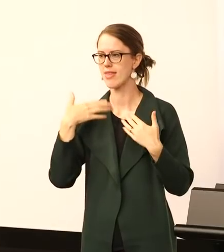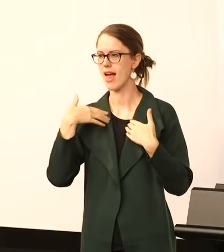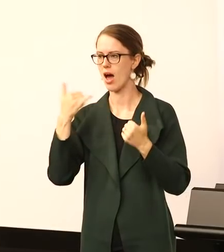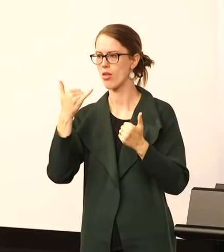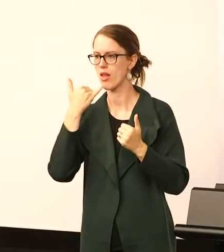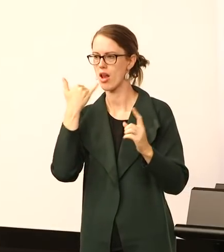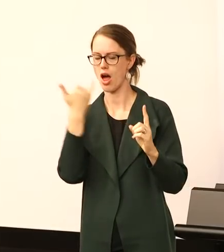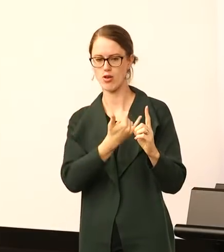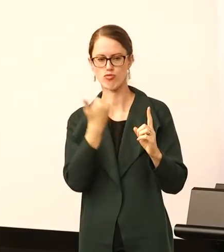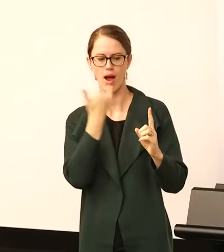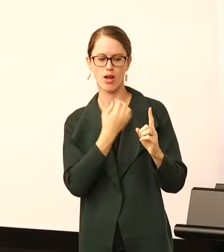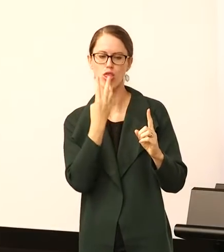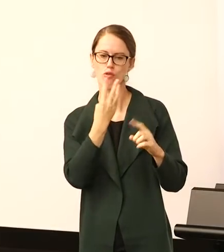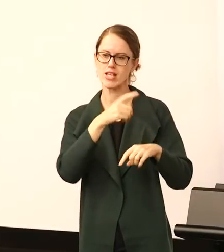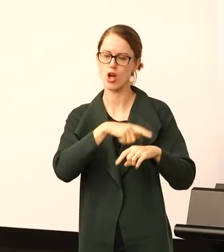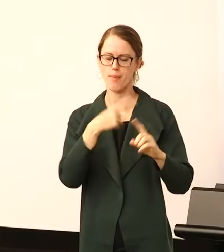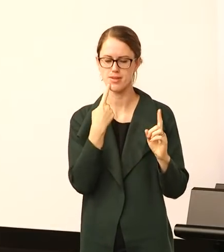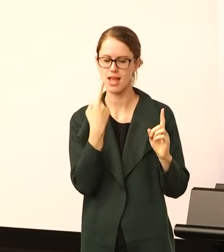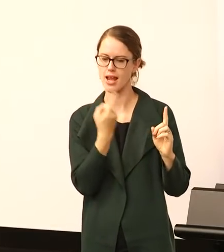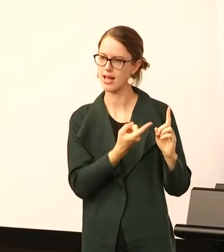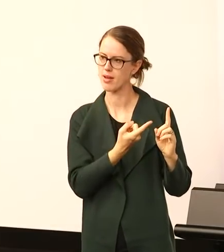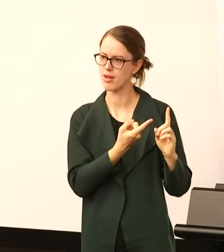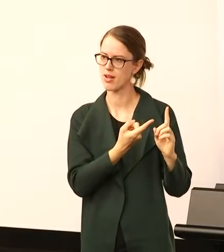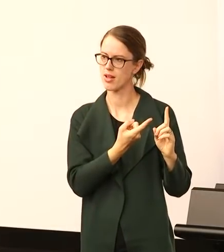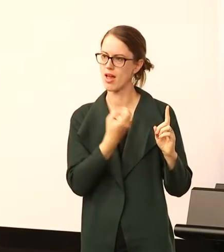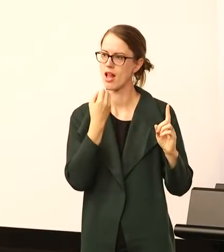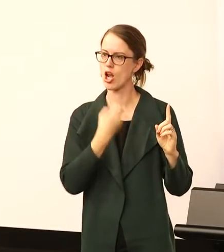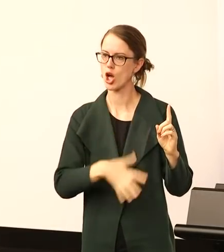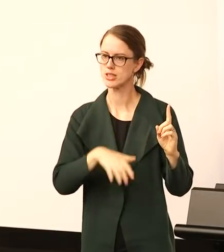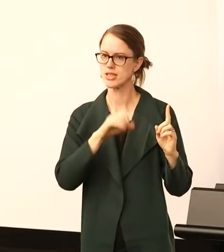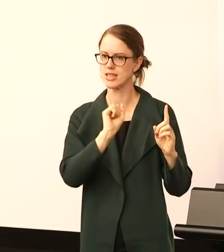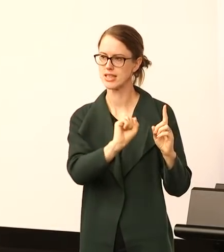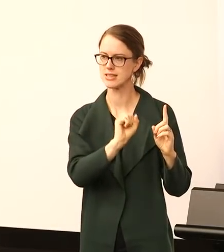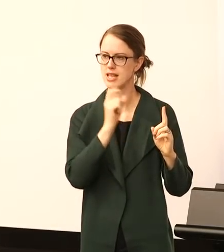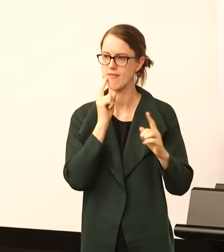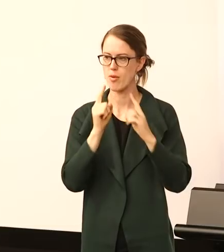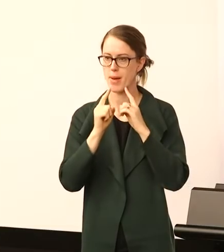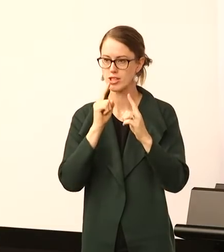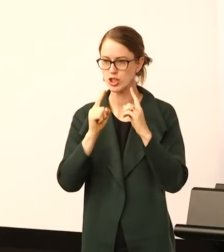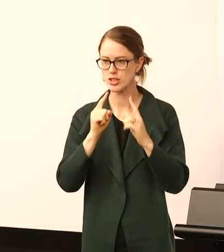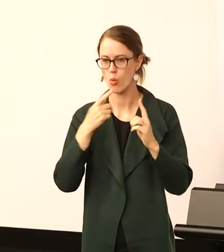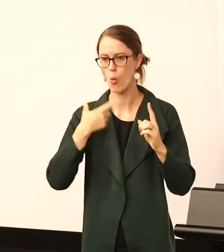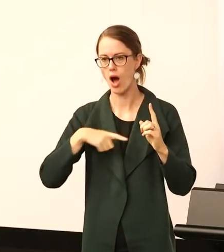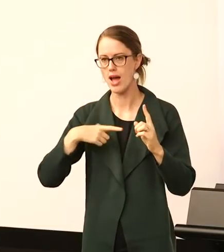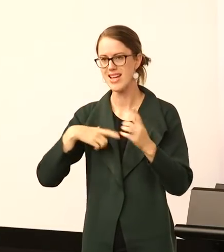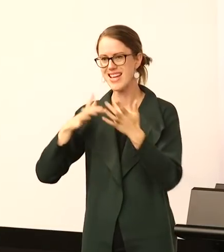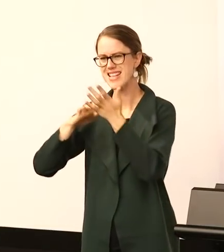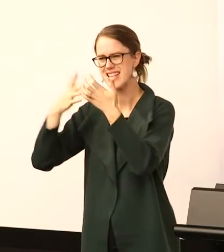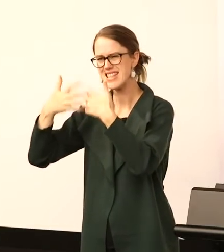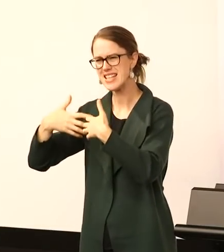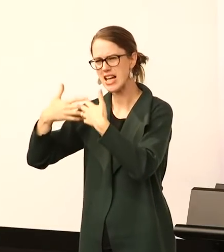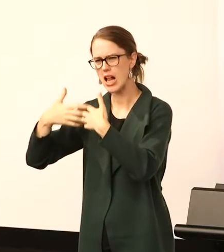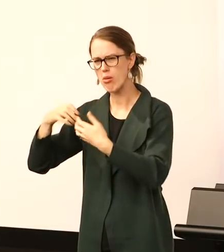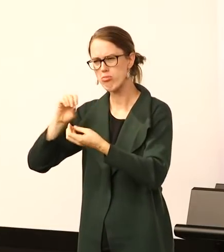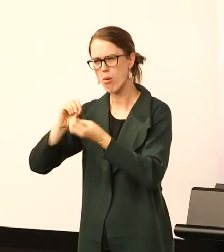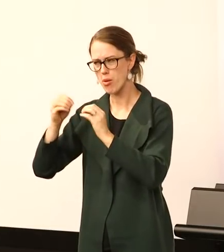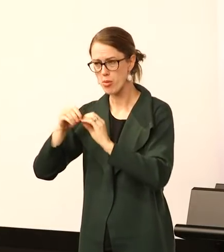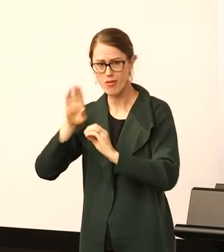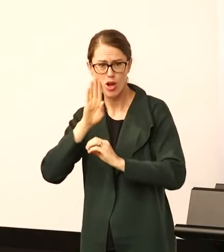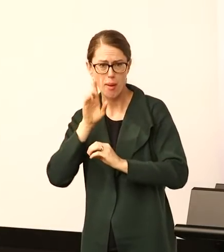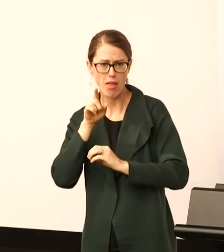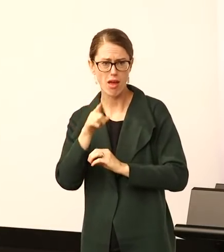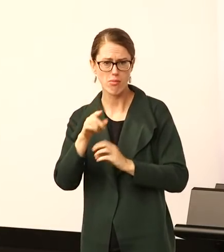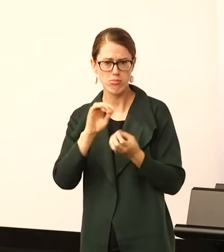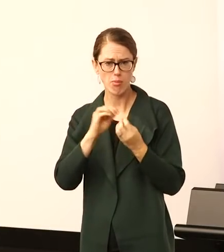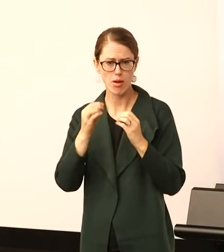Healthline 3 separate times telling him that they lost his information, and it was due to a technical issue. Is this something that you've heard